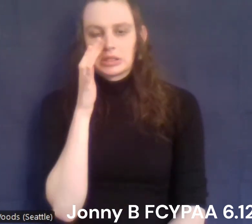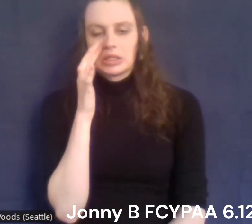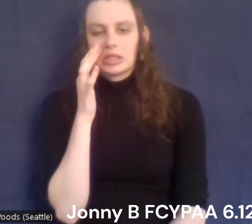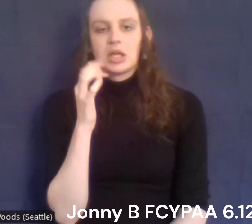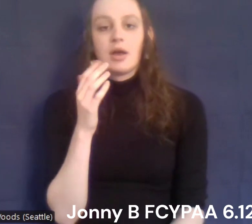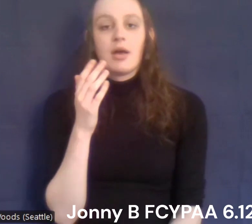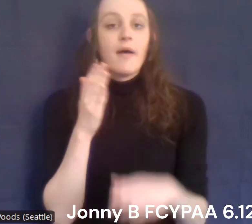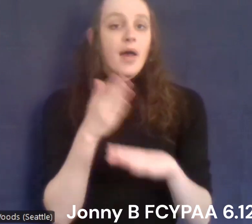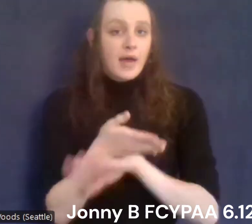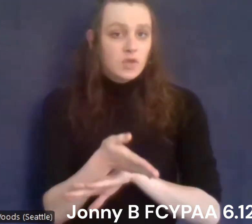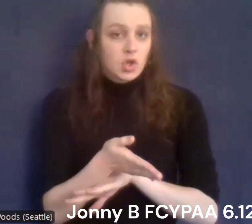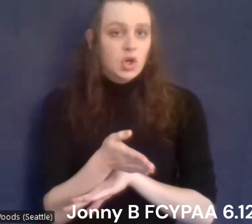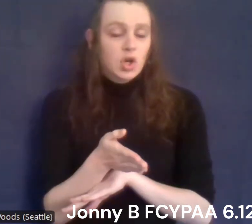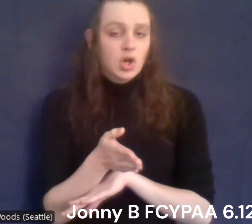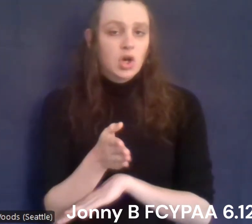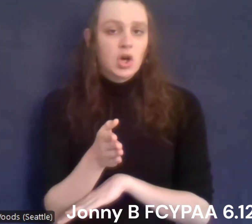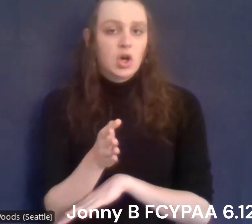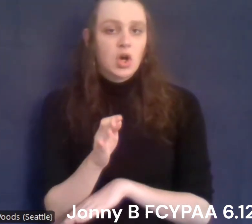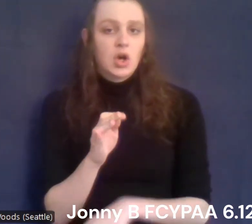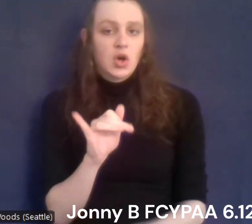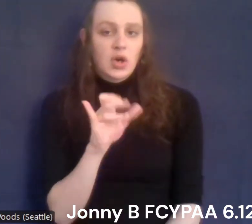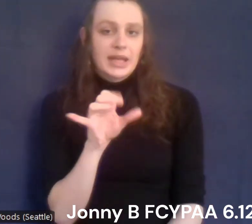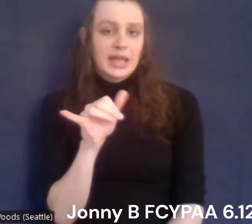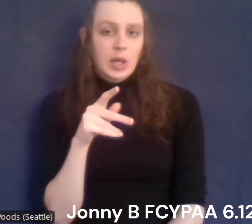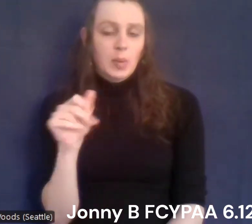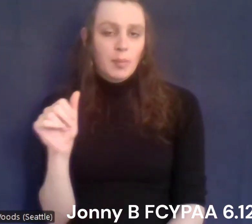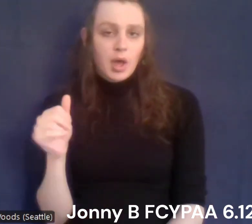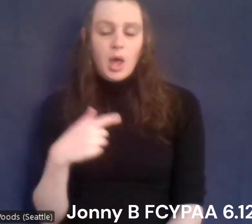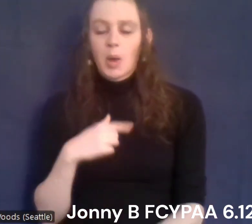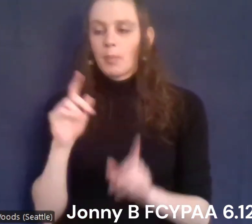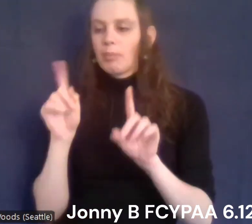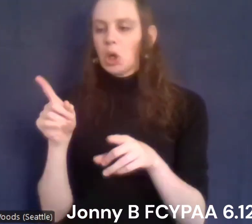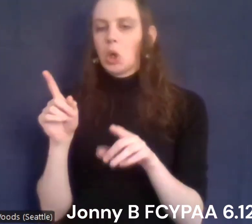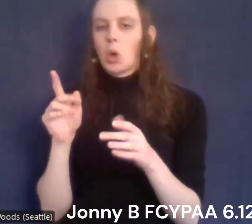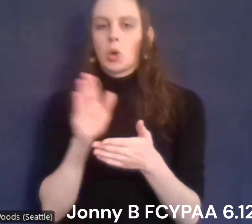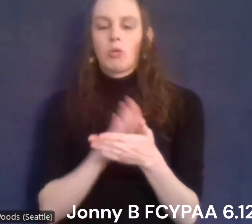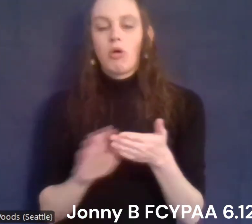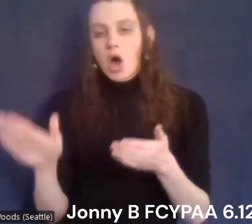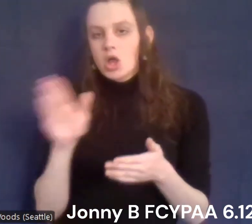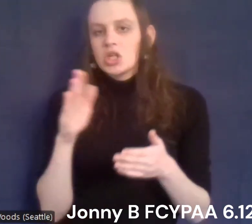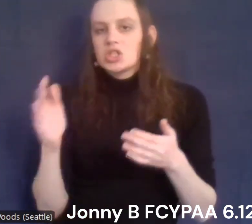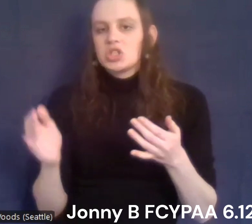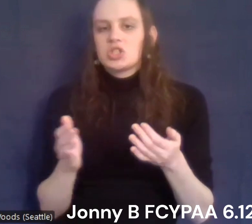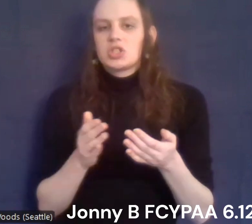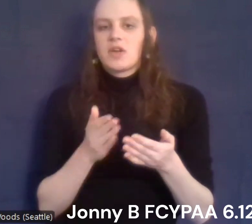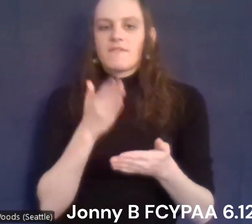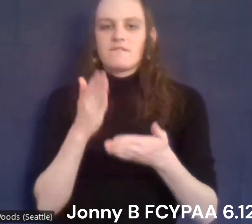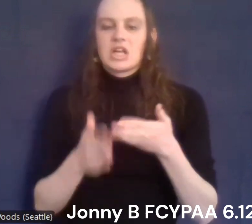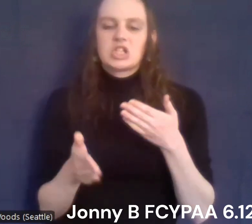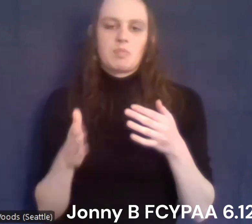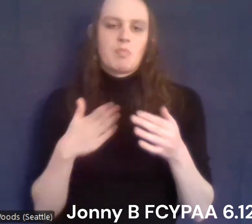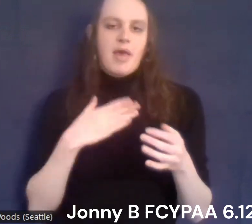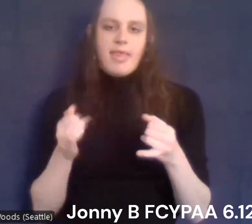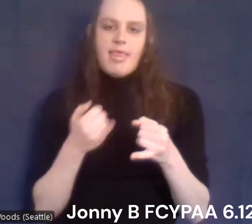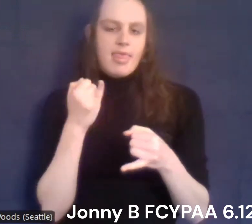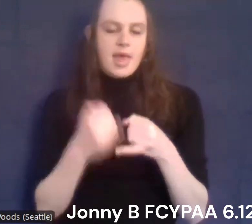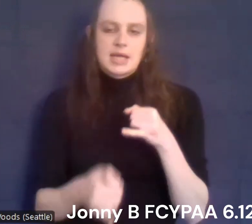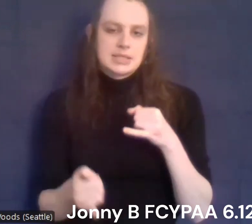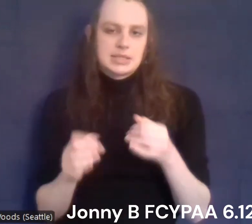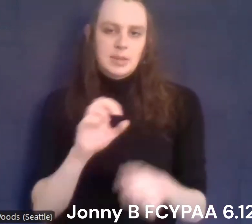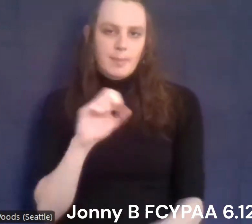idea to go back up to school and finish that last semester. But at that point, really, I